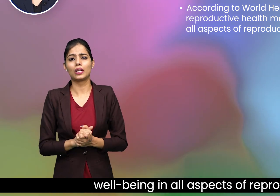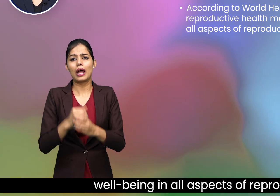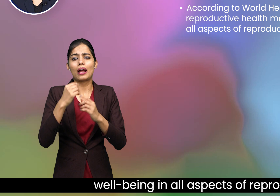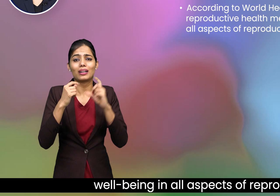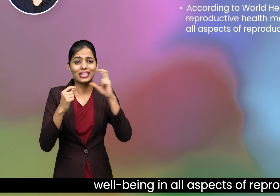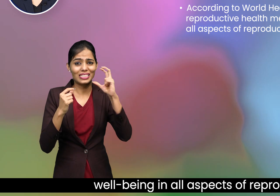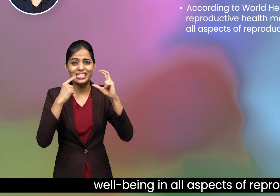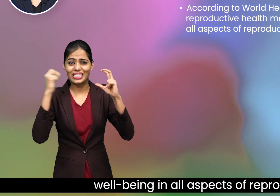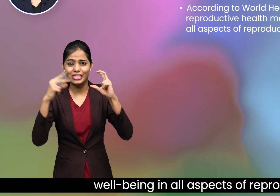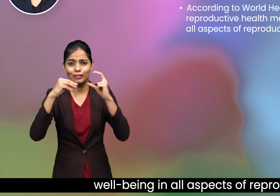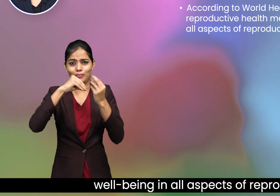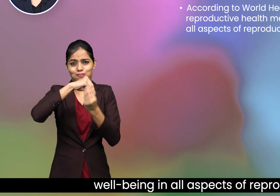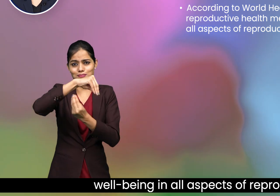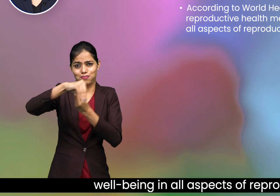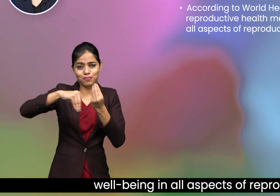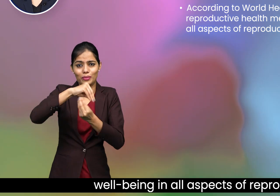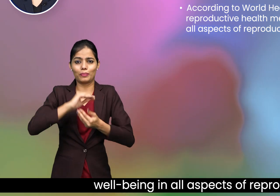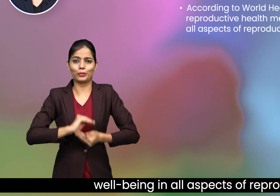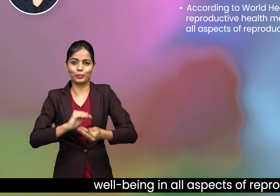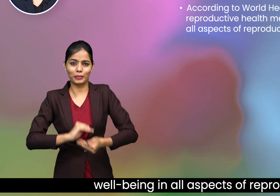all aspects of reproduction.